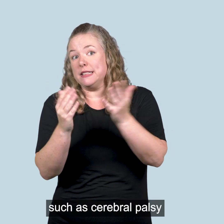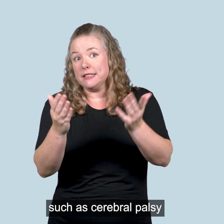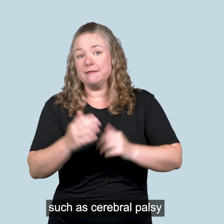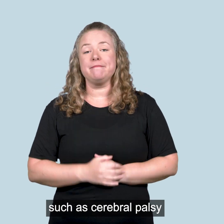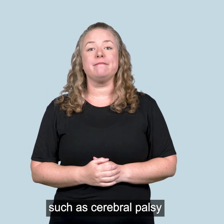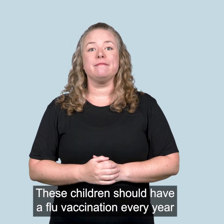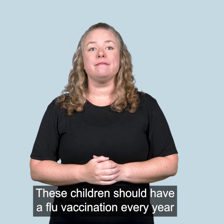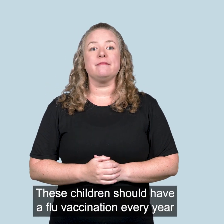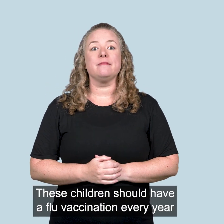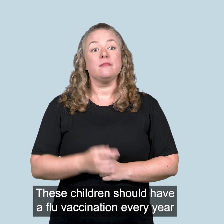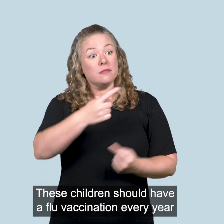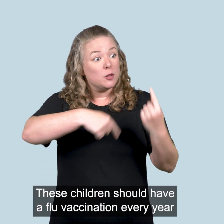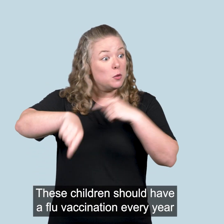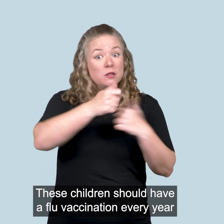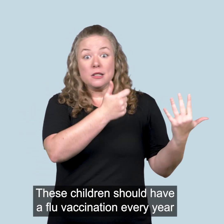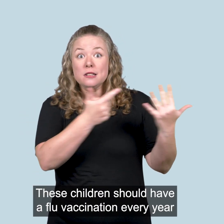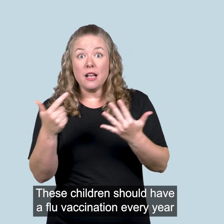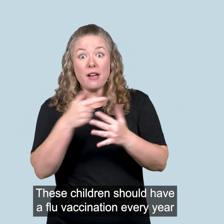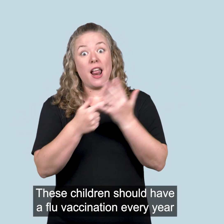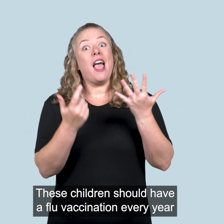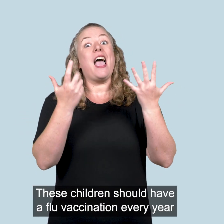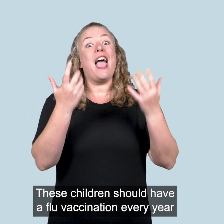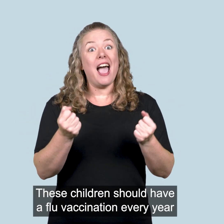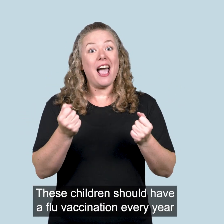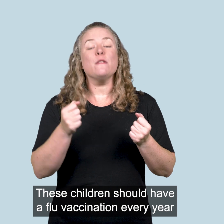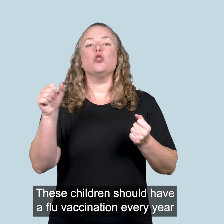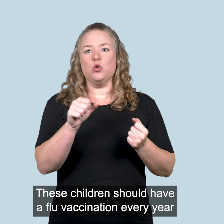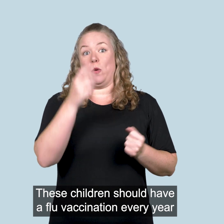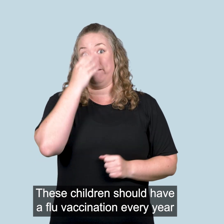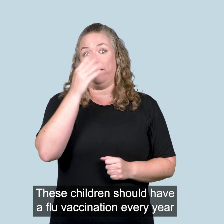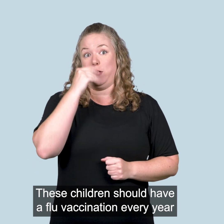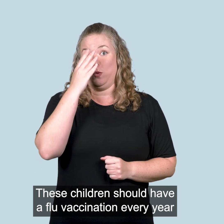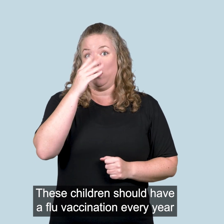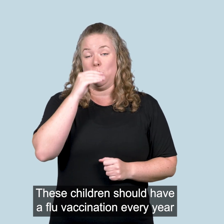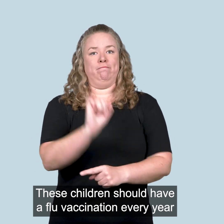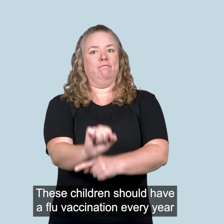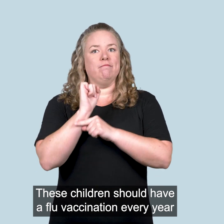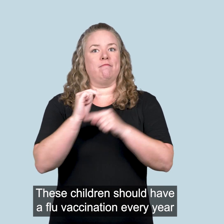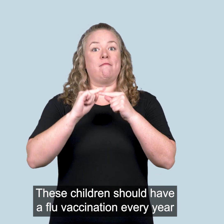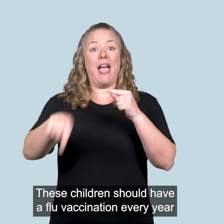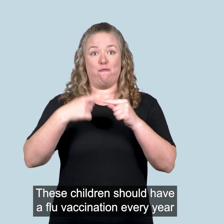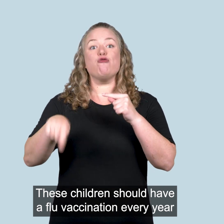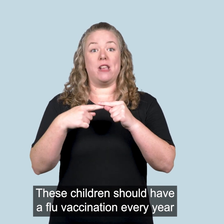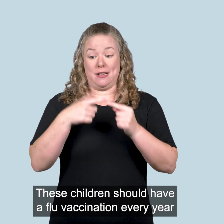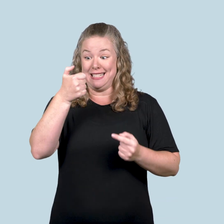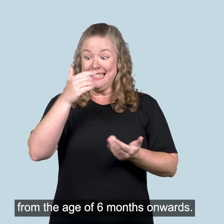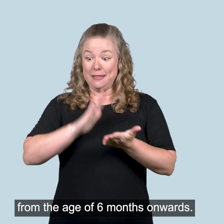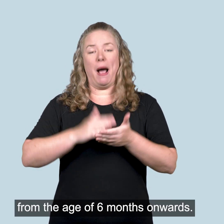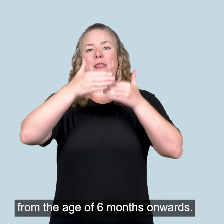such as cerebral palsy. These children should have a flu vaccination every year, from the age